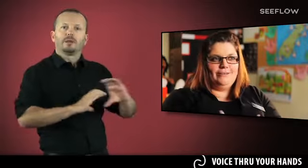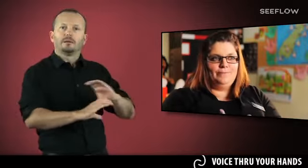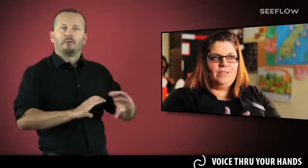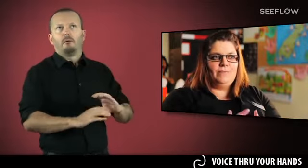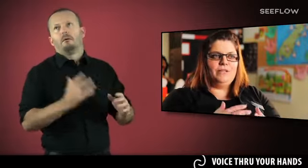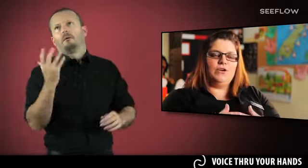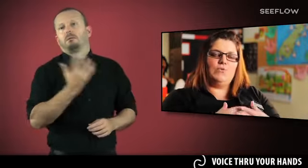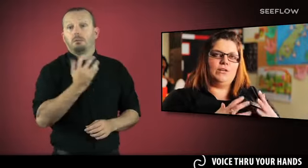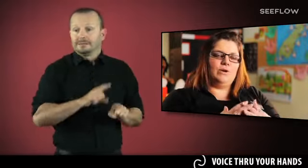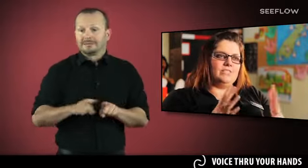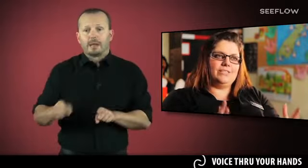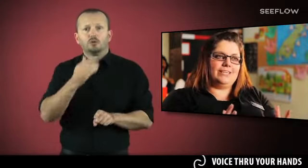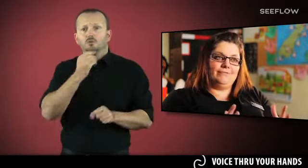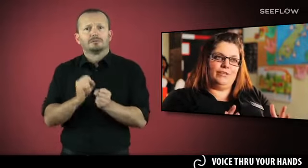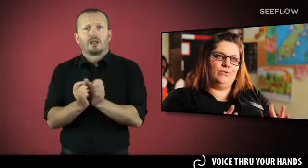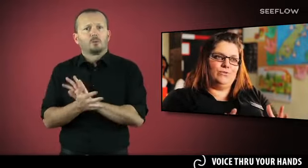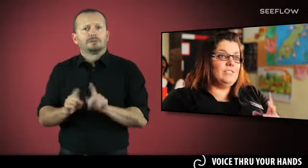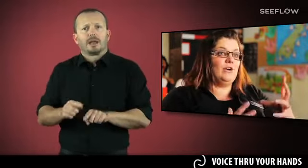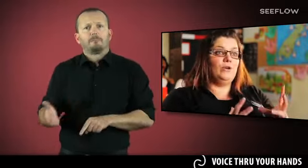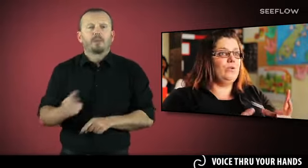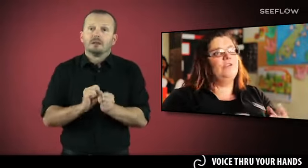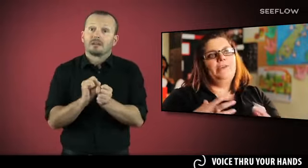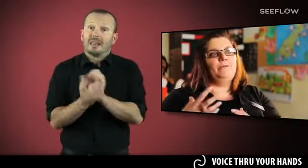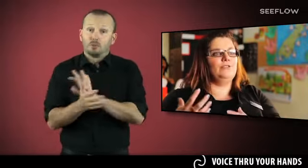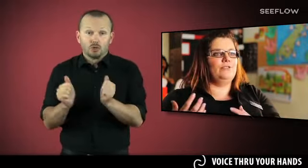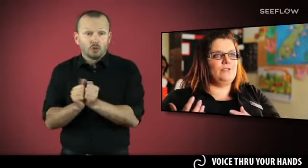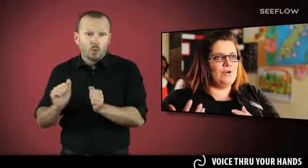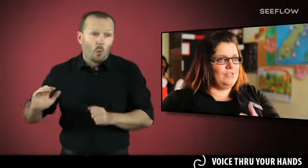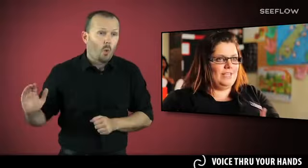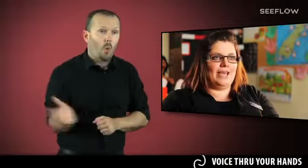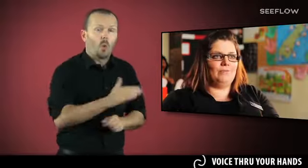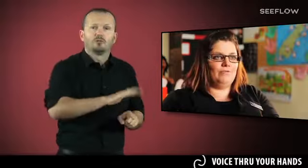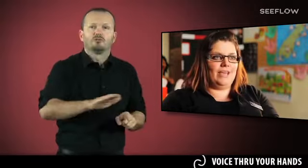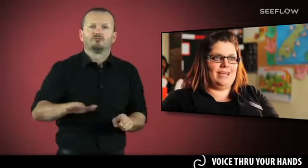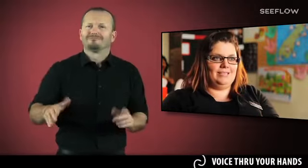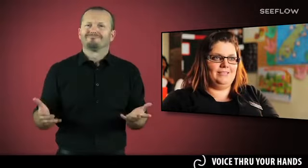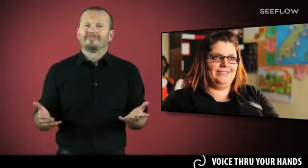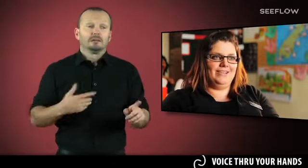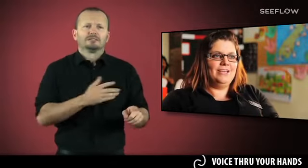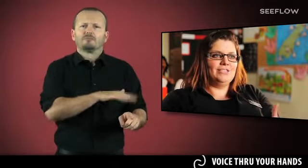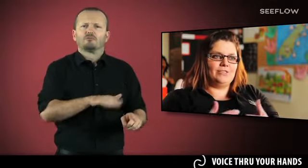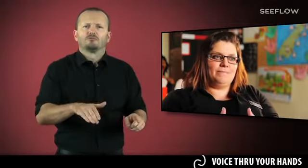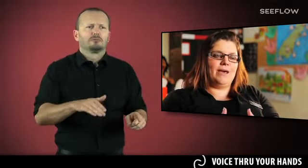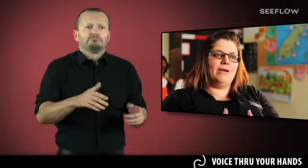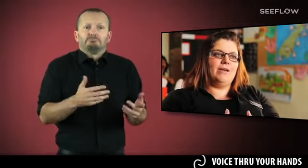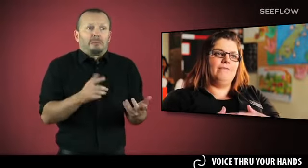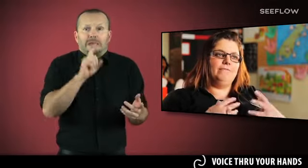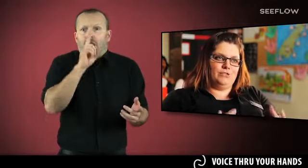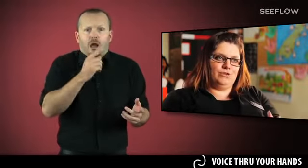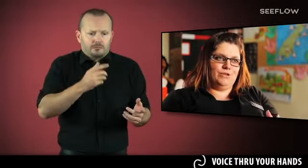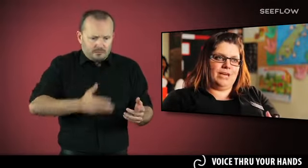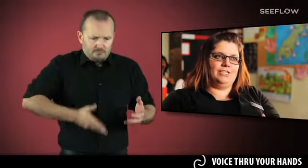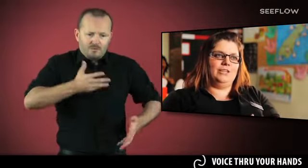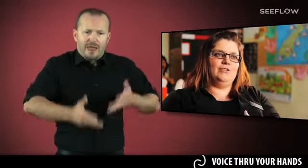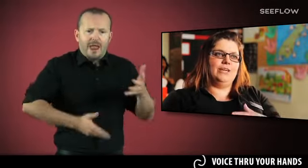sign. But not one size doesn't fit all. Like, signing wouldn't have helped those that can't move their hands. So it's about